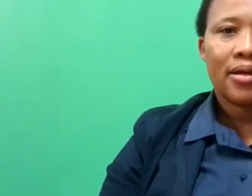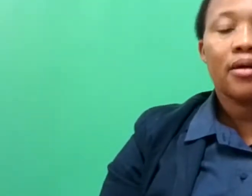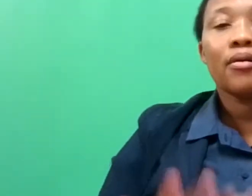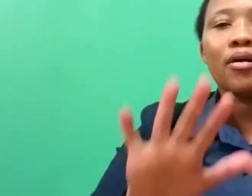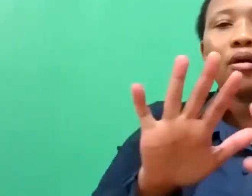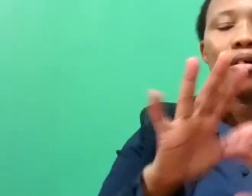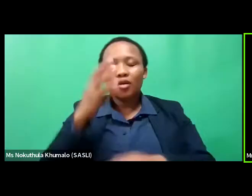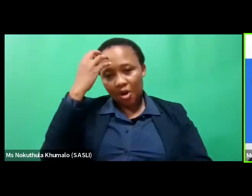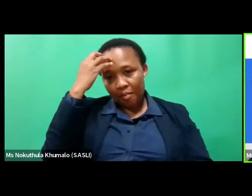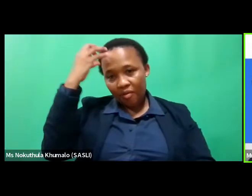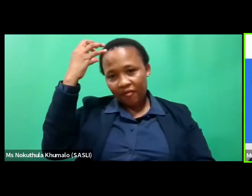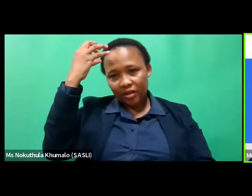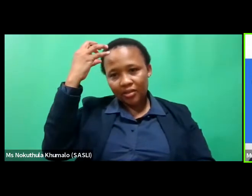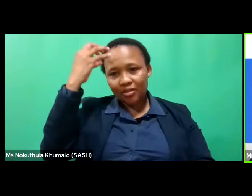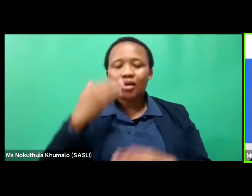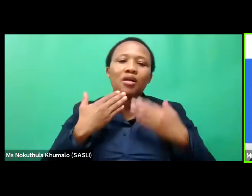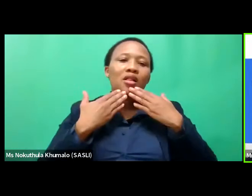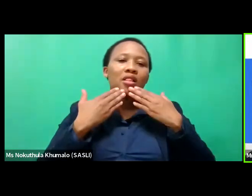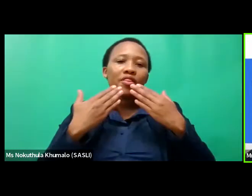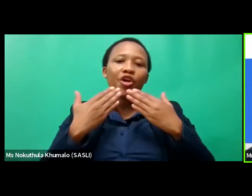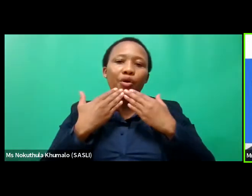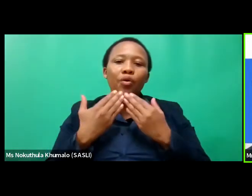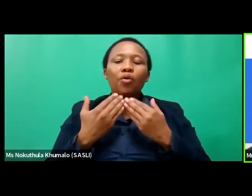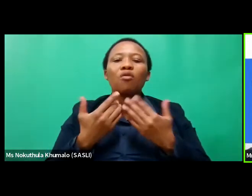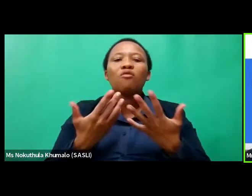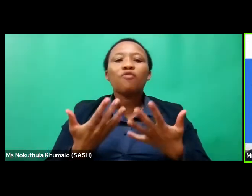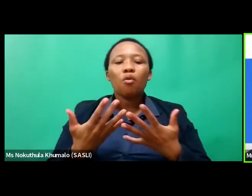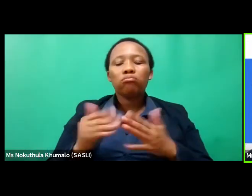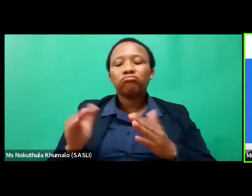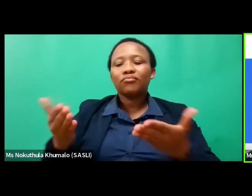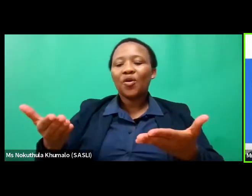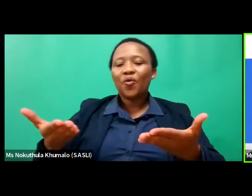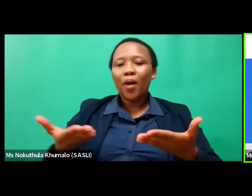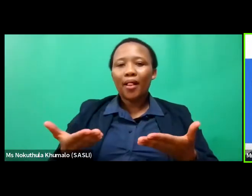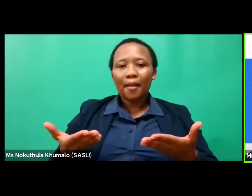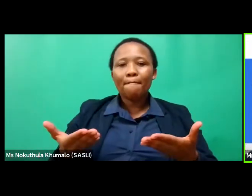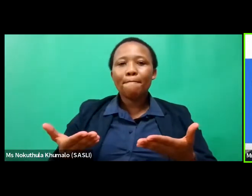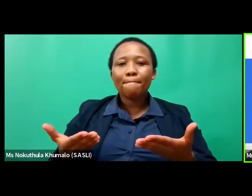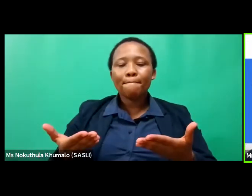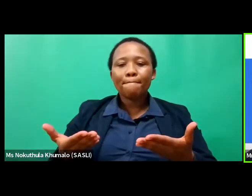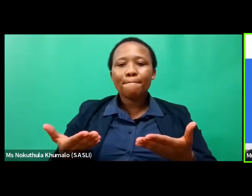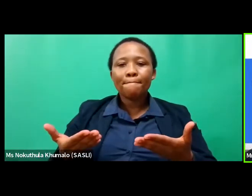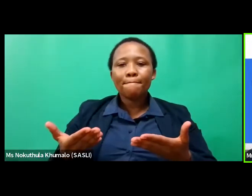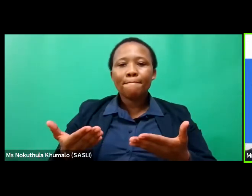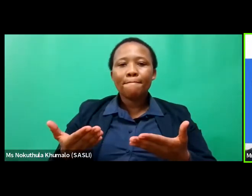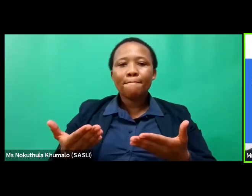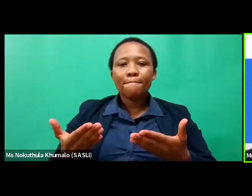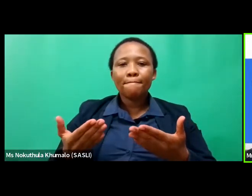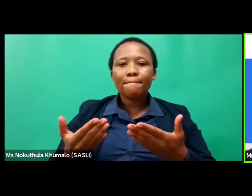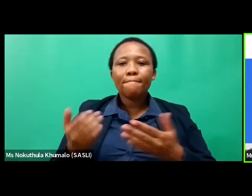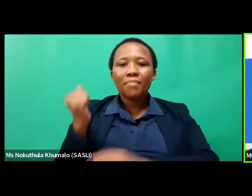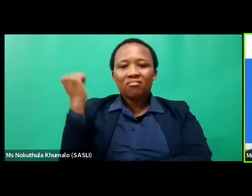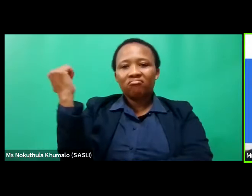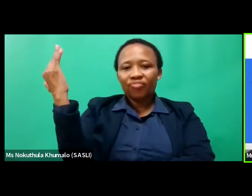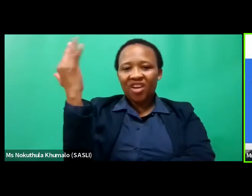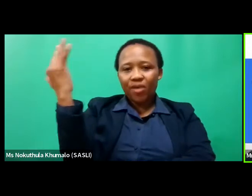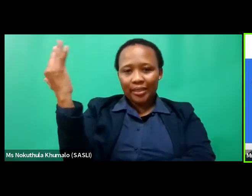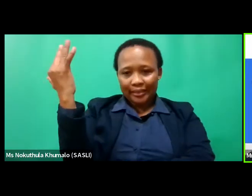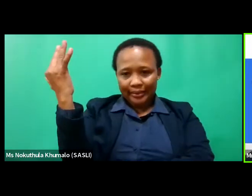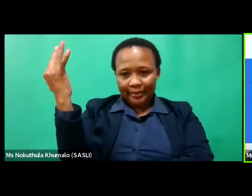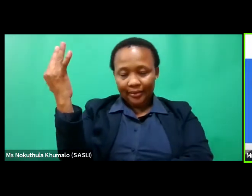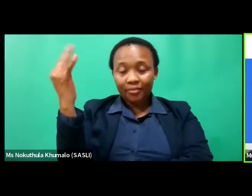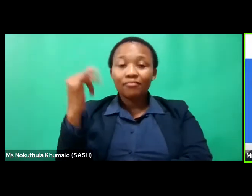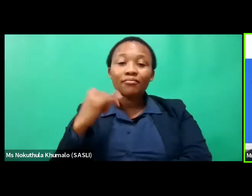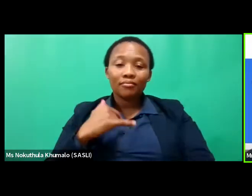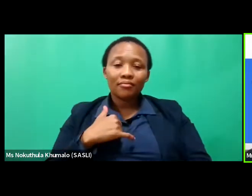for the welcome address. I guess we have been welcomed, and